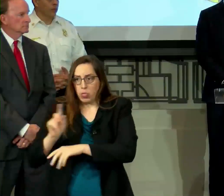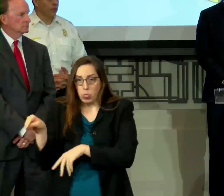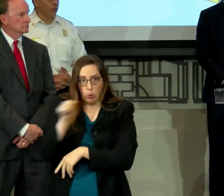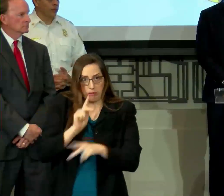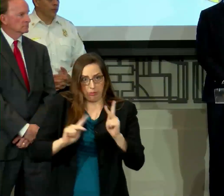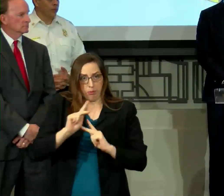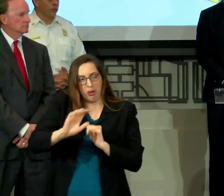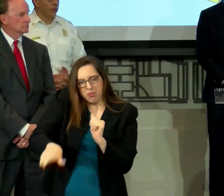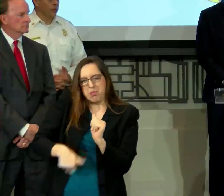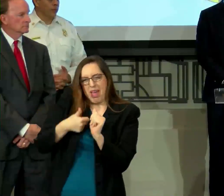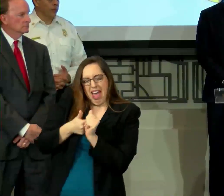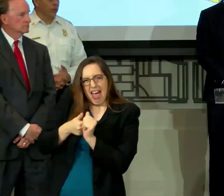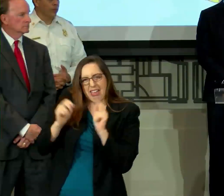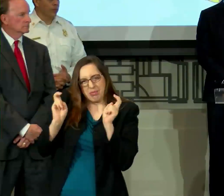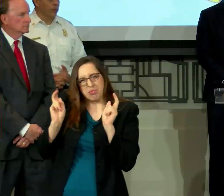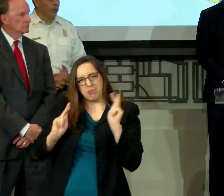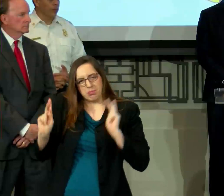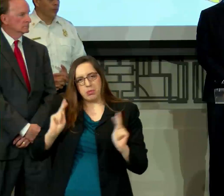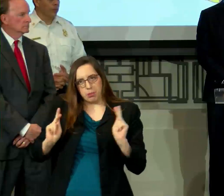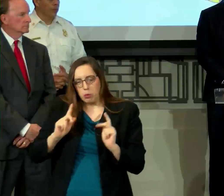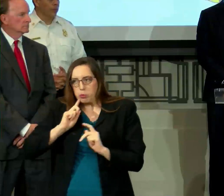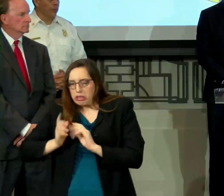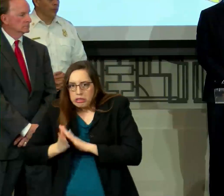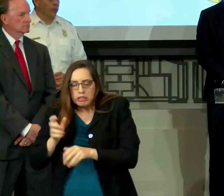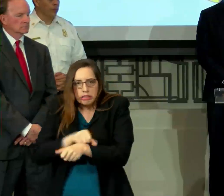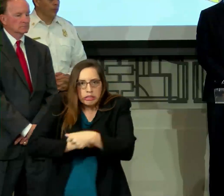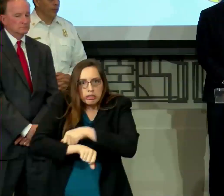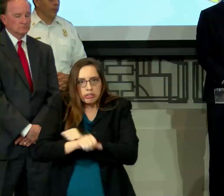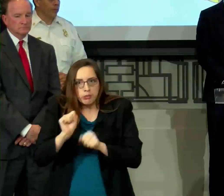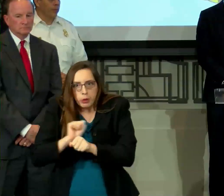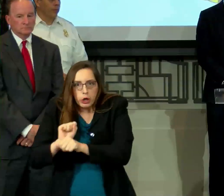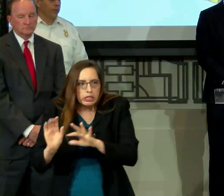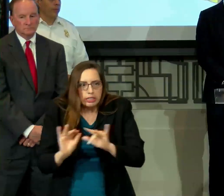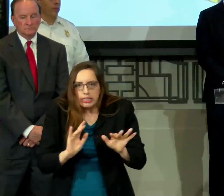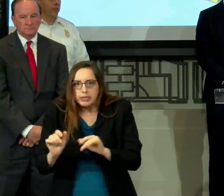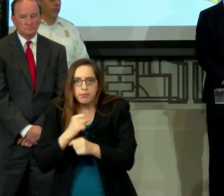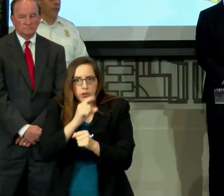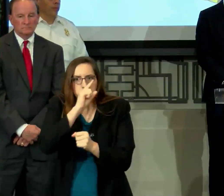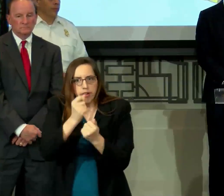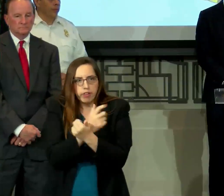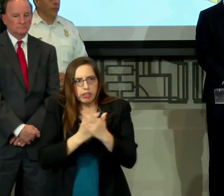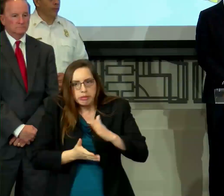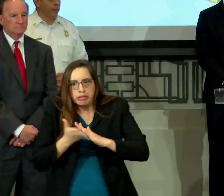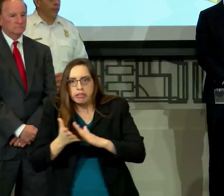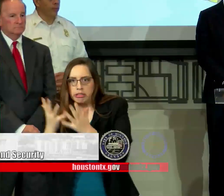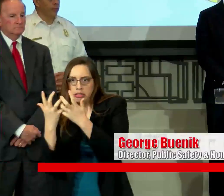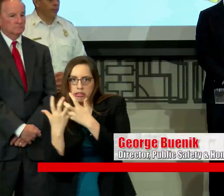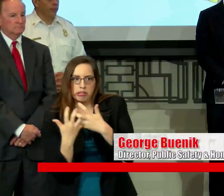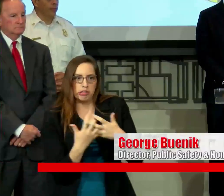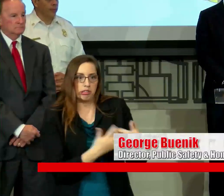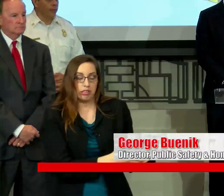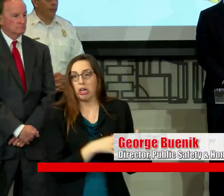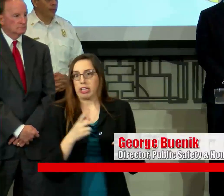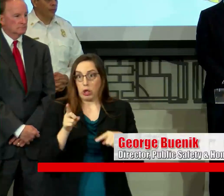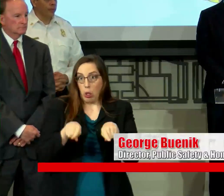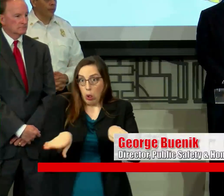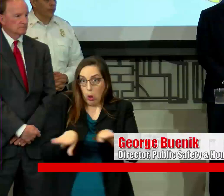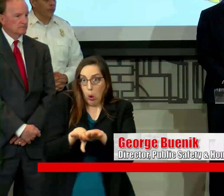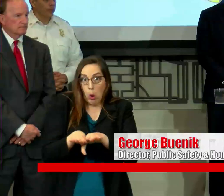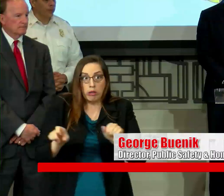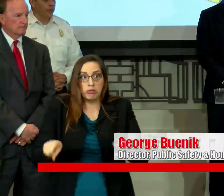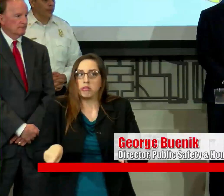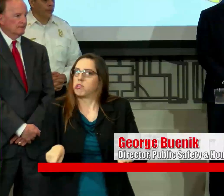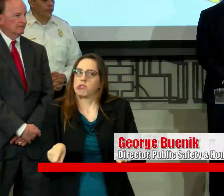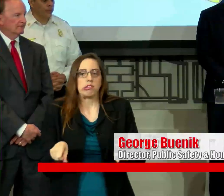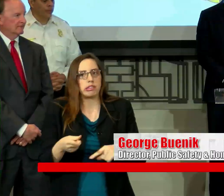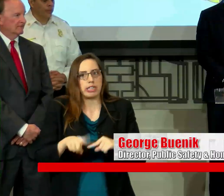kind of behind-the-scenes people that are really making the city work, and it's a place that we can't close. So we